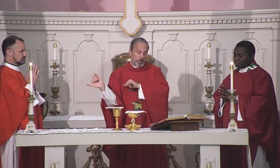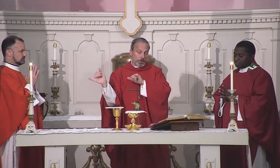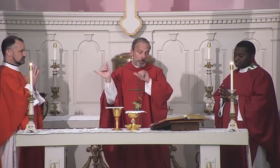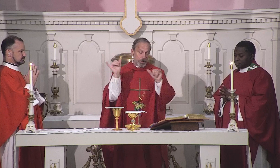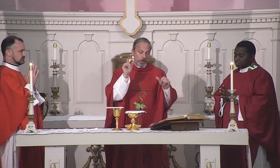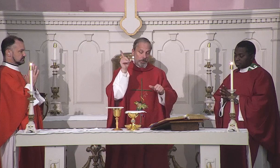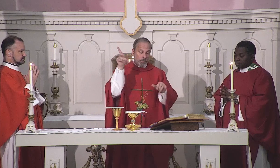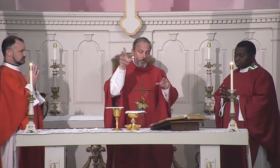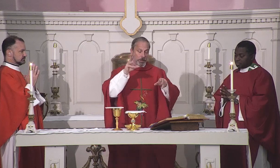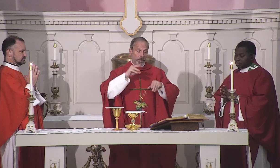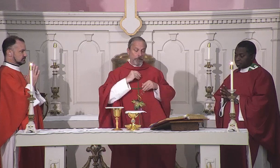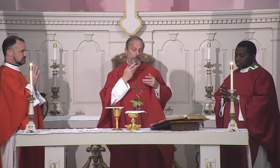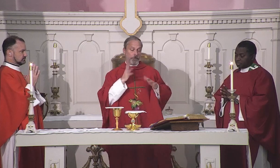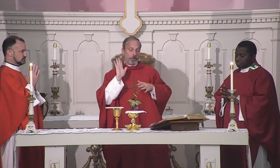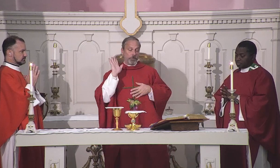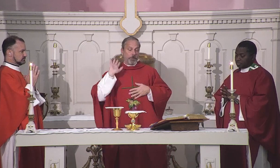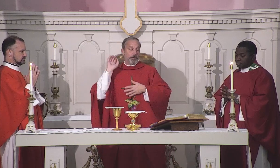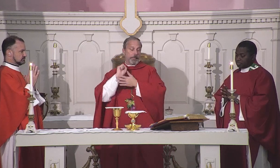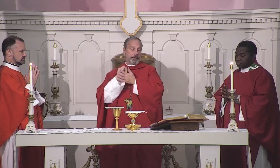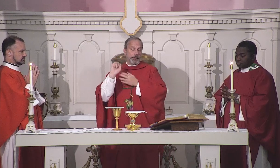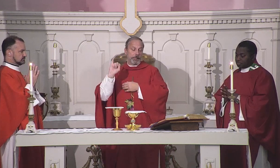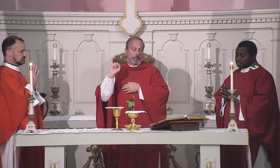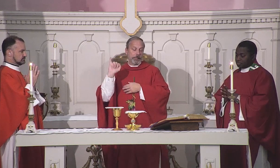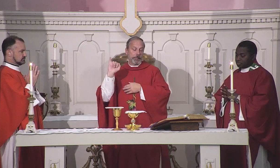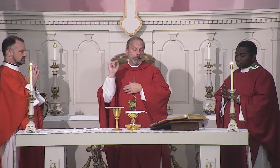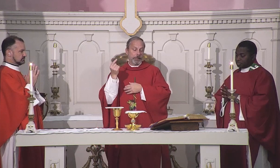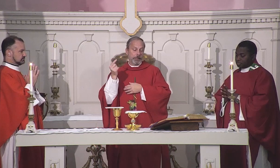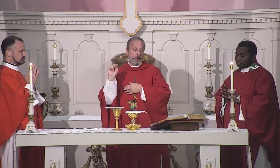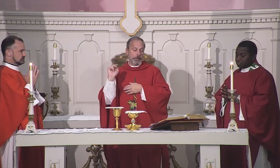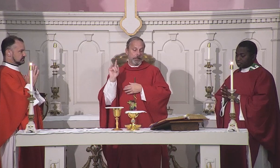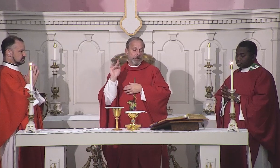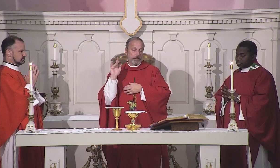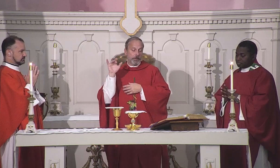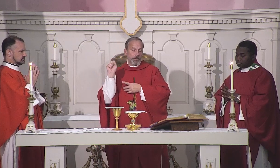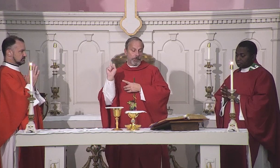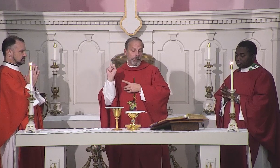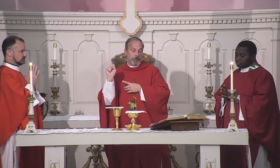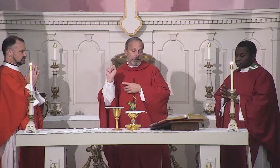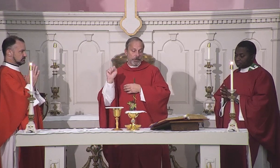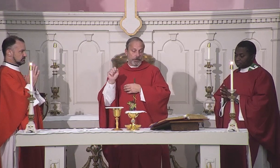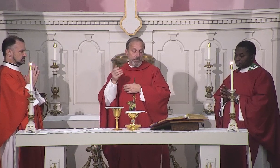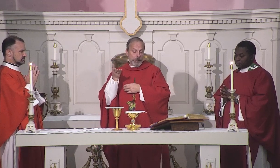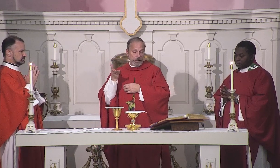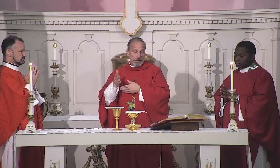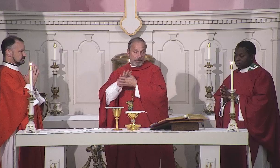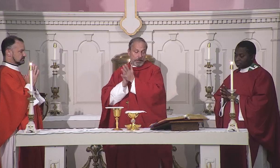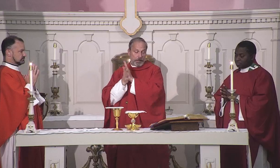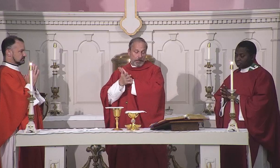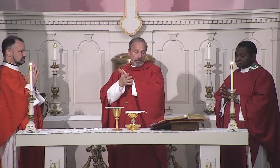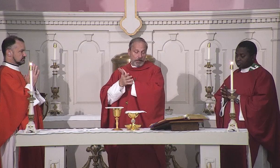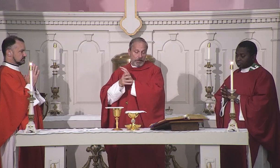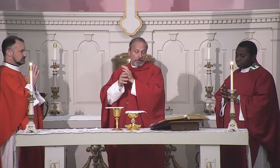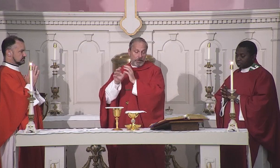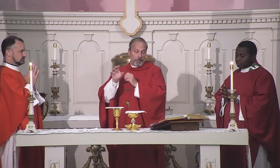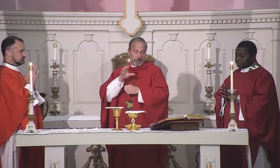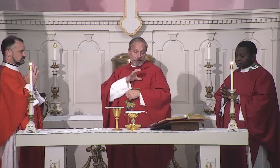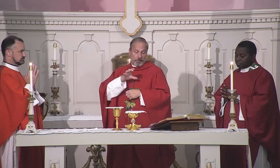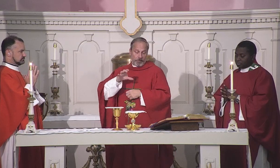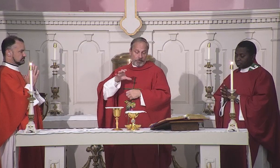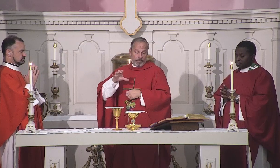Lord, just as you accepted Saint Ignatius, the wheat of